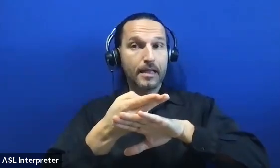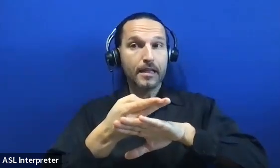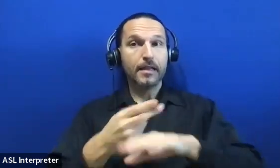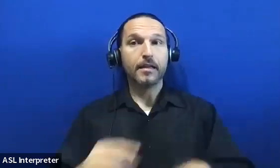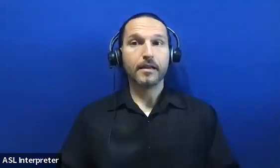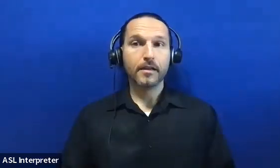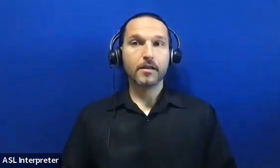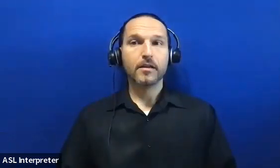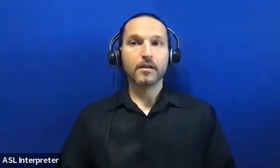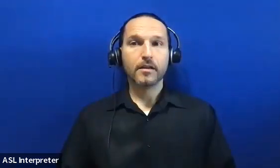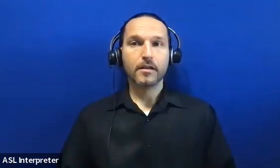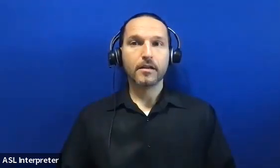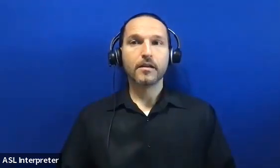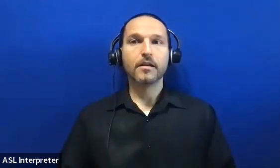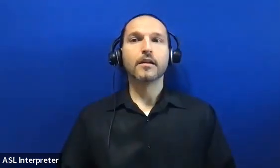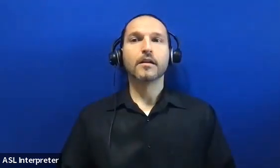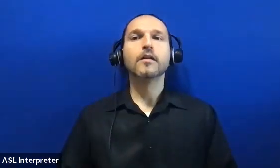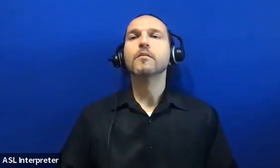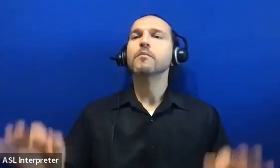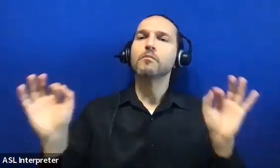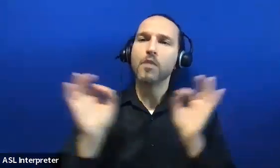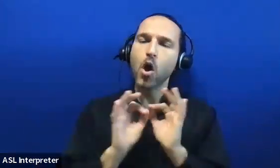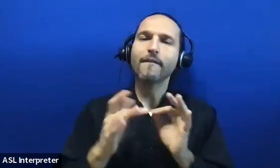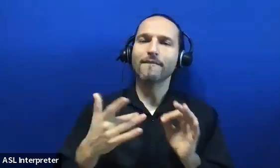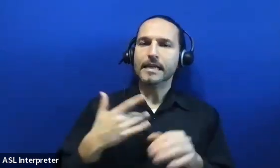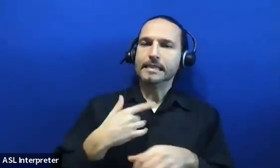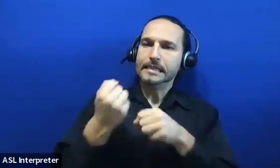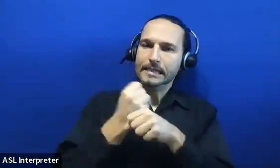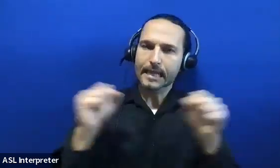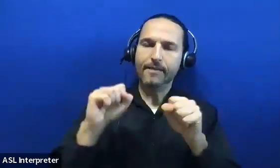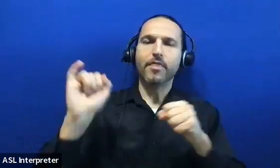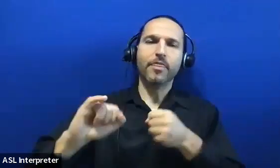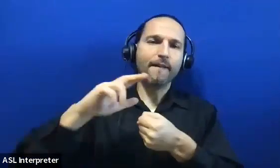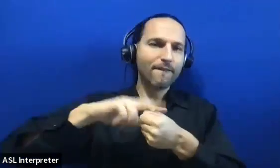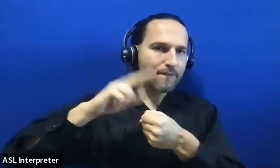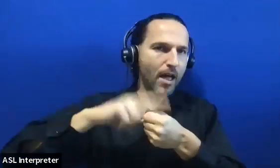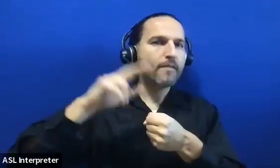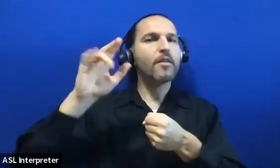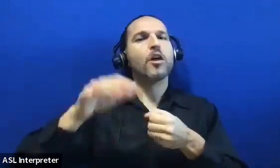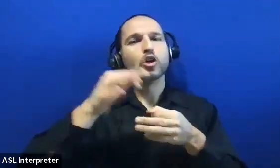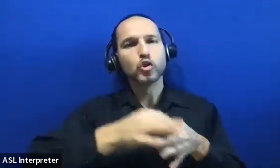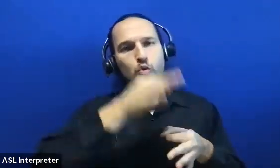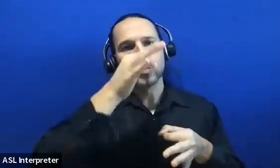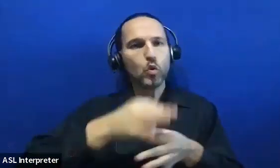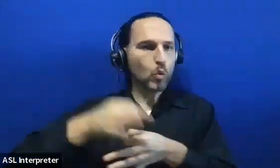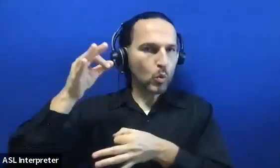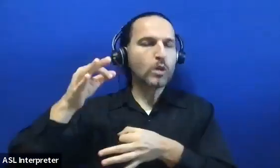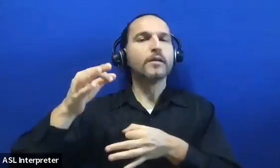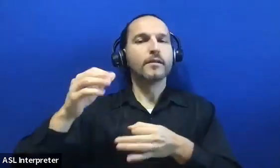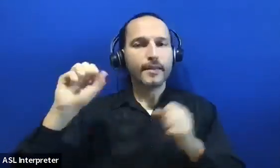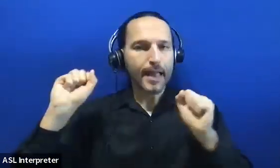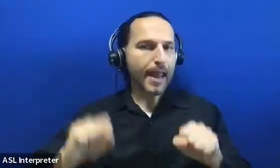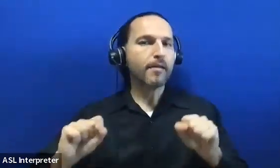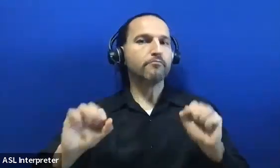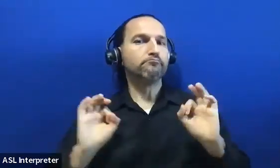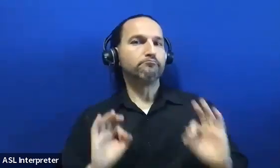ourselves in a good, safe position so that those valves and tubes can function